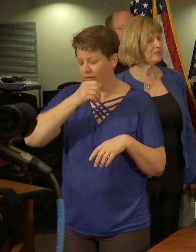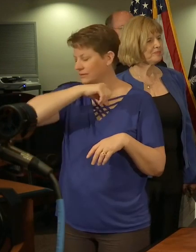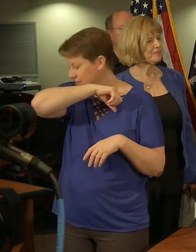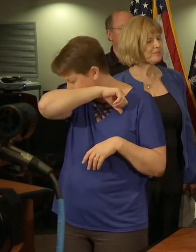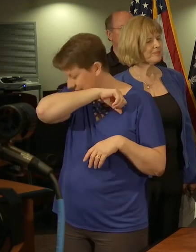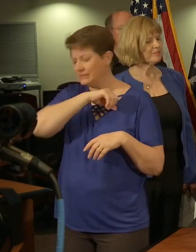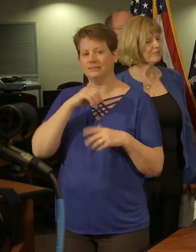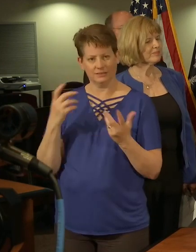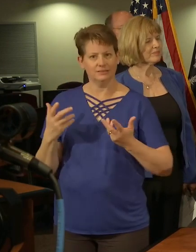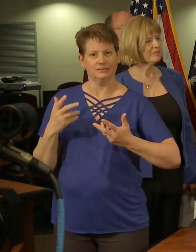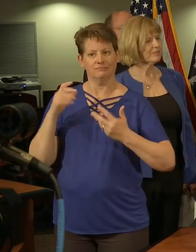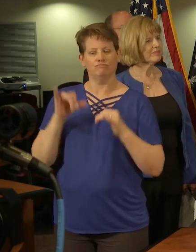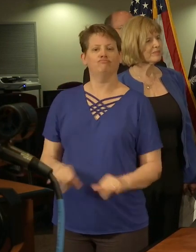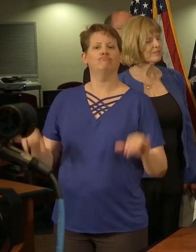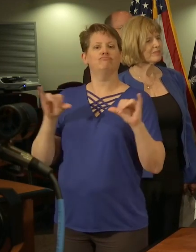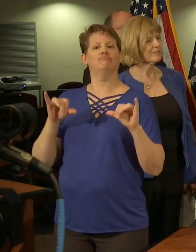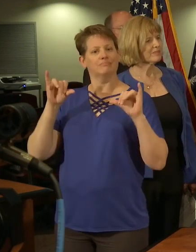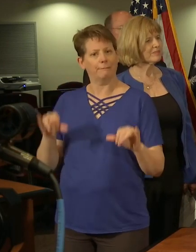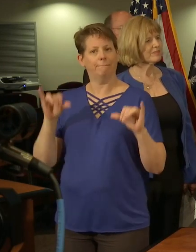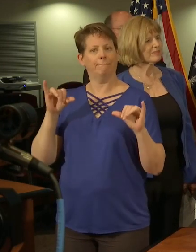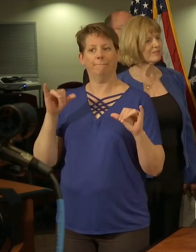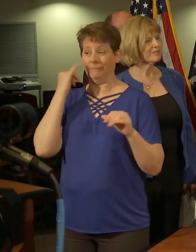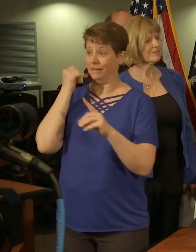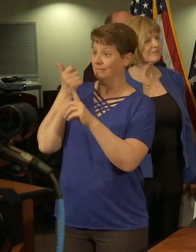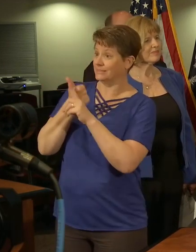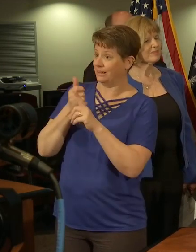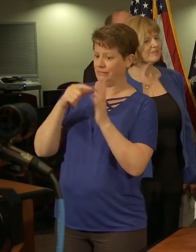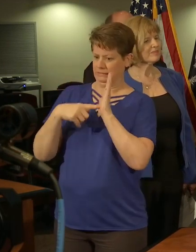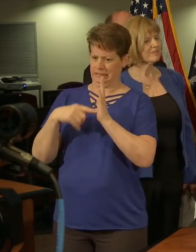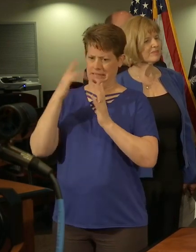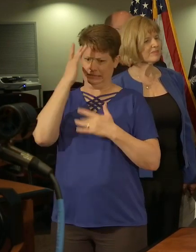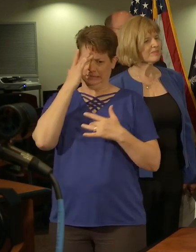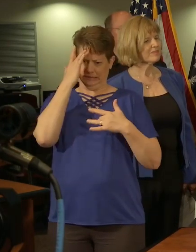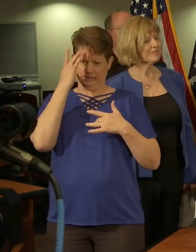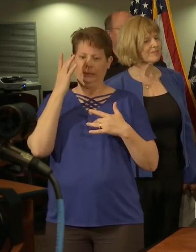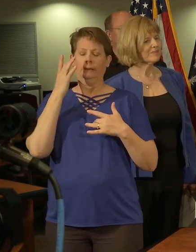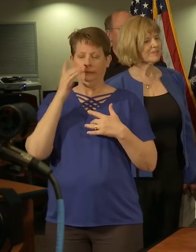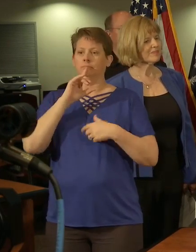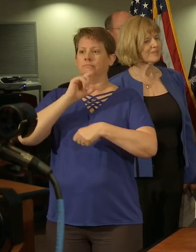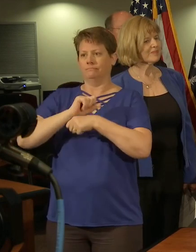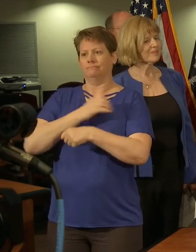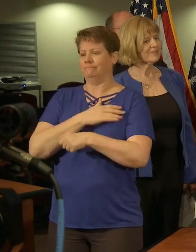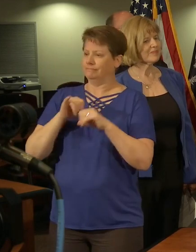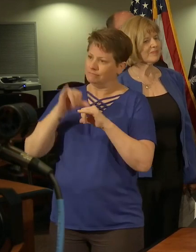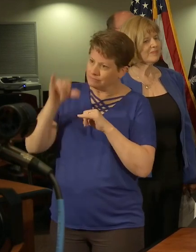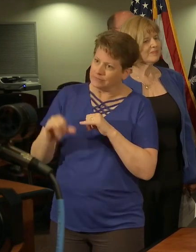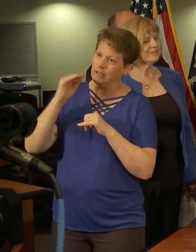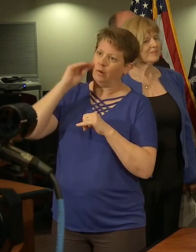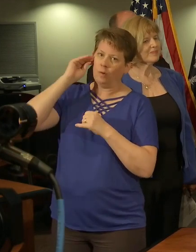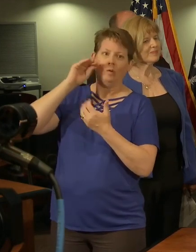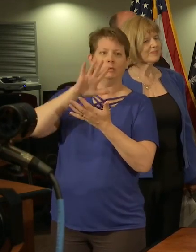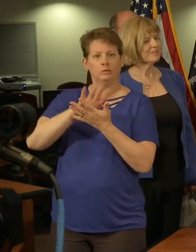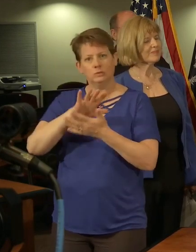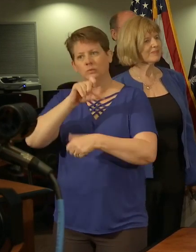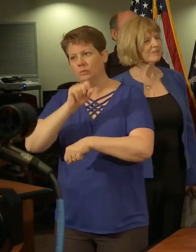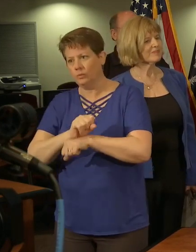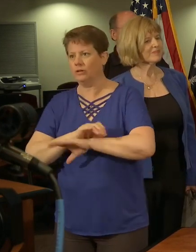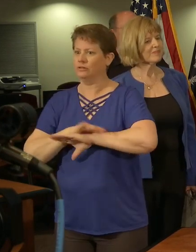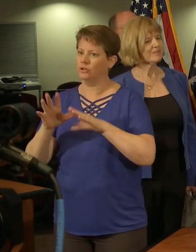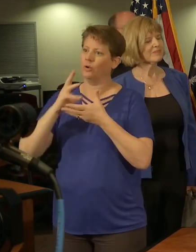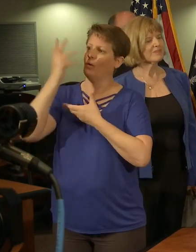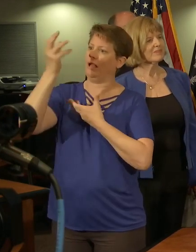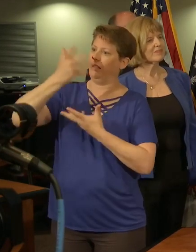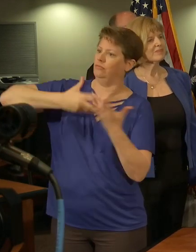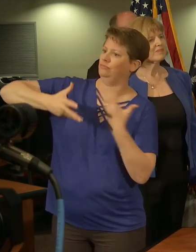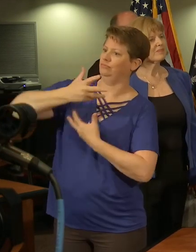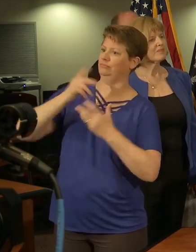cough. Individuals with signs of illness are asked to take seriously the recommendation to stay home from school and work and not attend